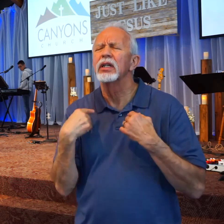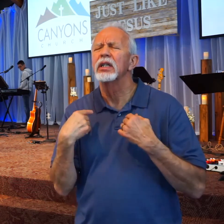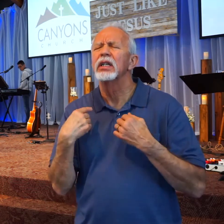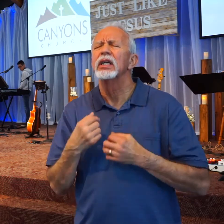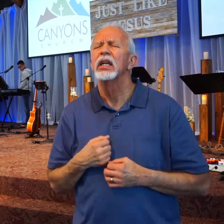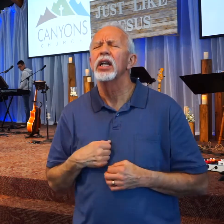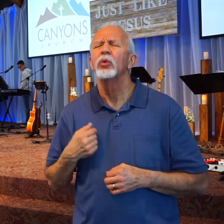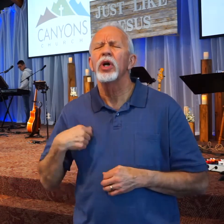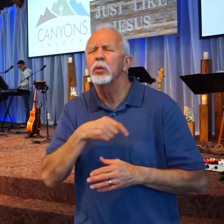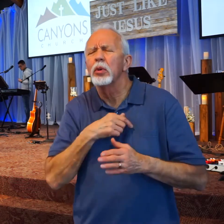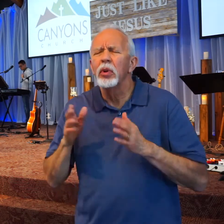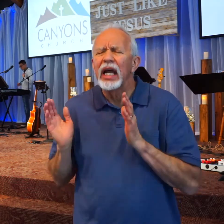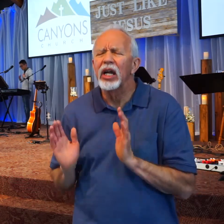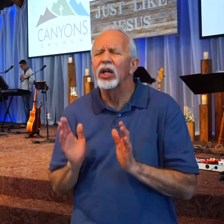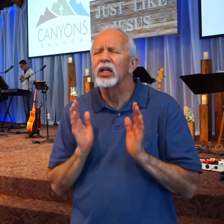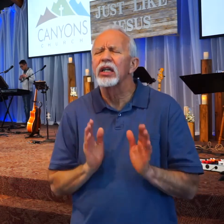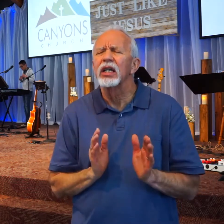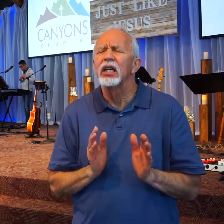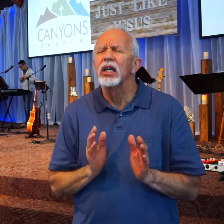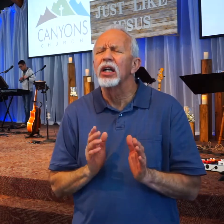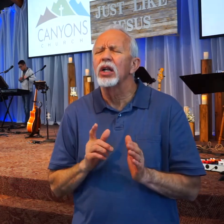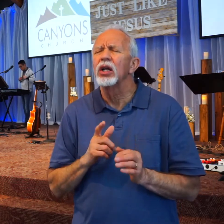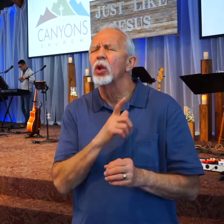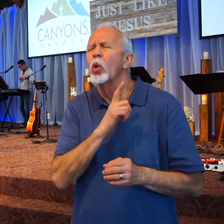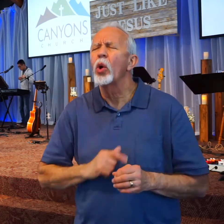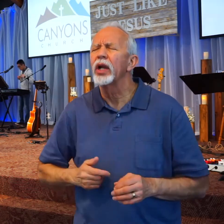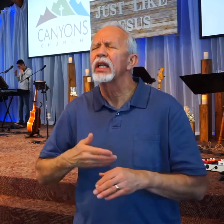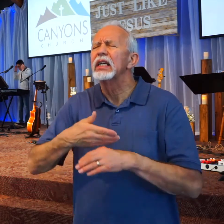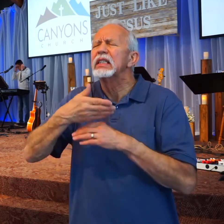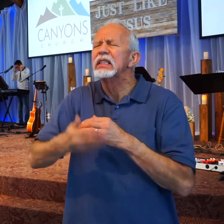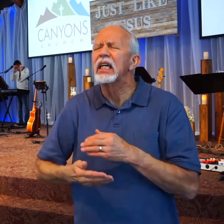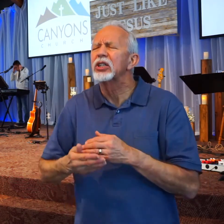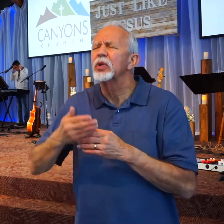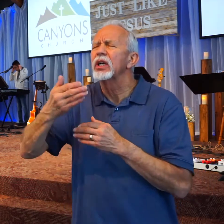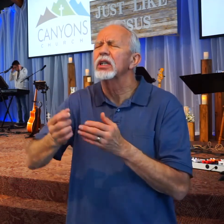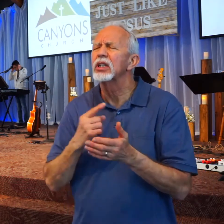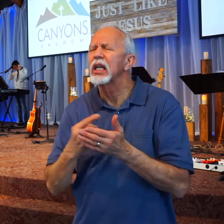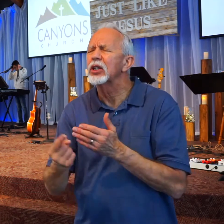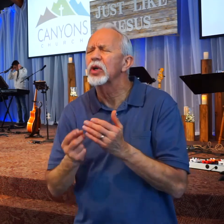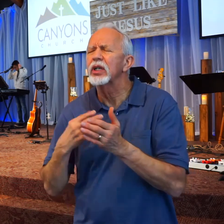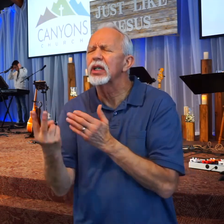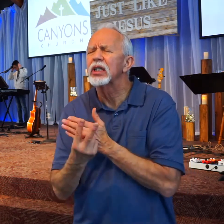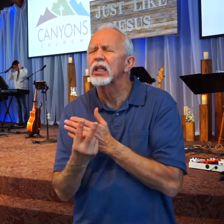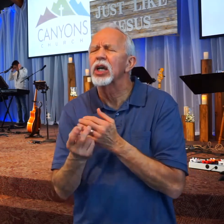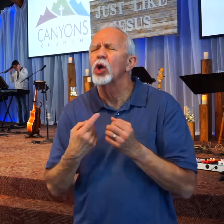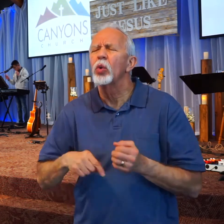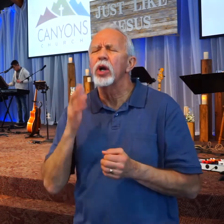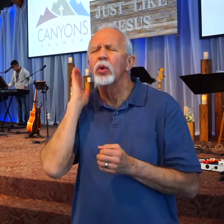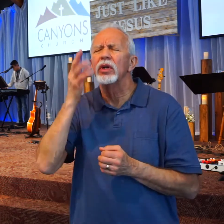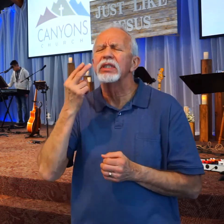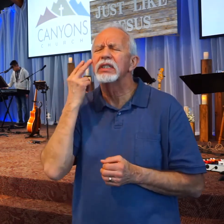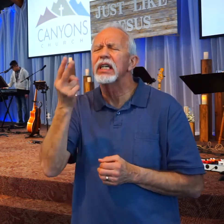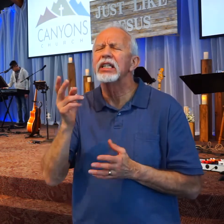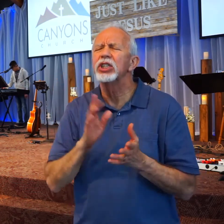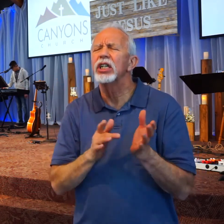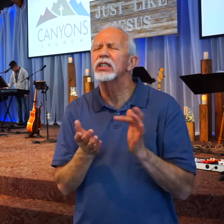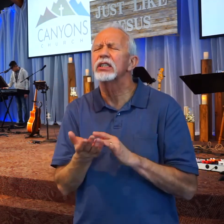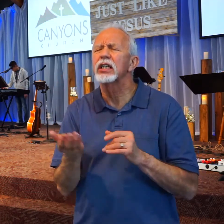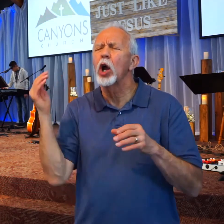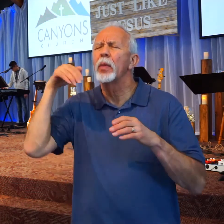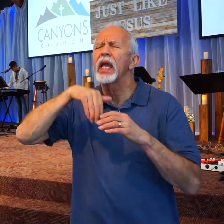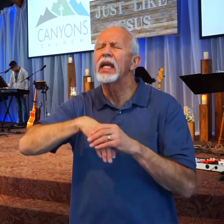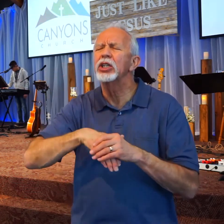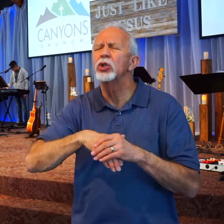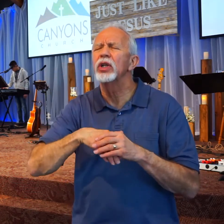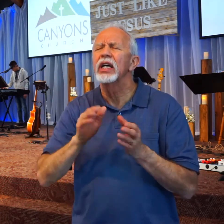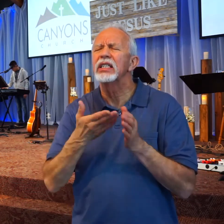preparing. Lord, in the next two Sundays, Palm Sunday and Easter Sunday, we will see Jesus entering into